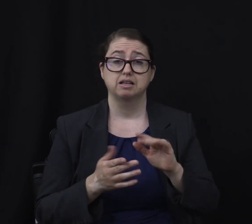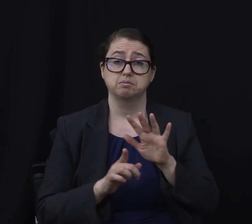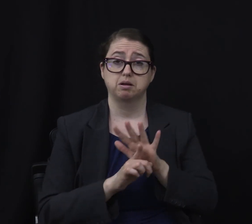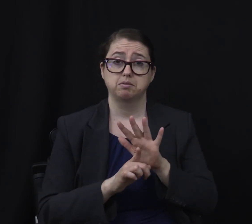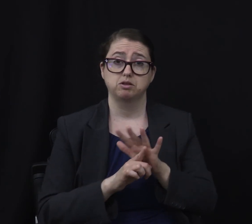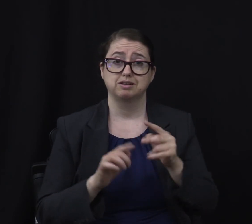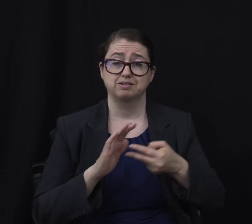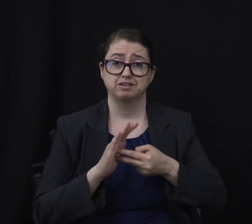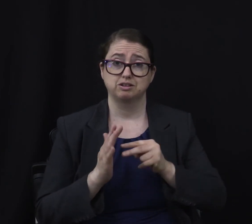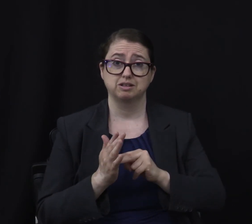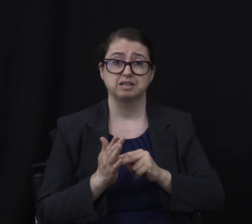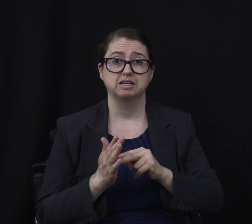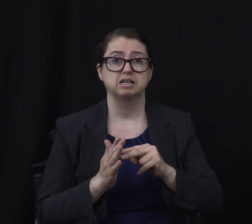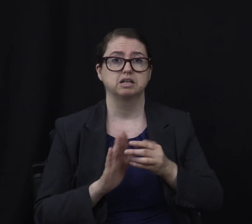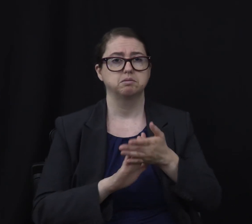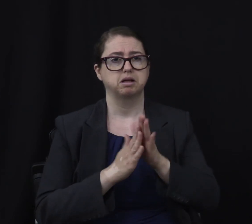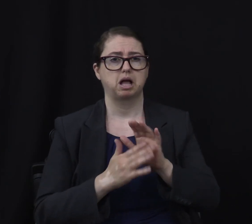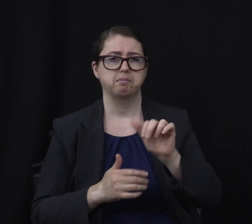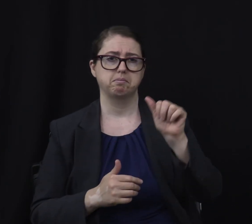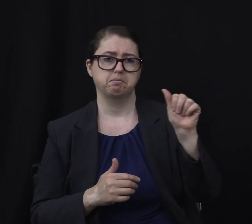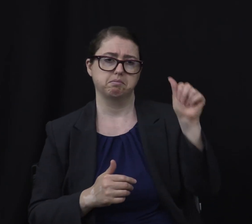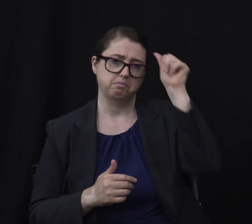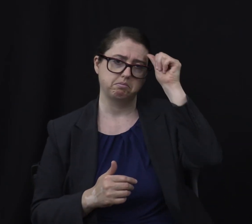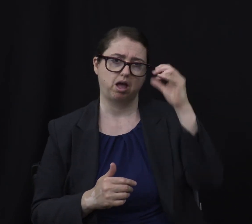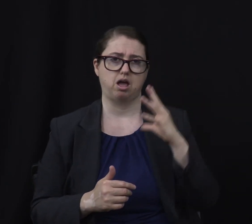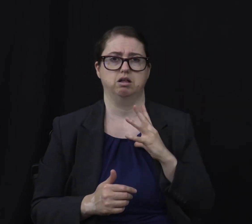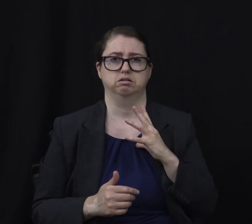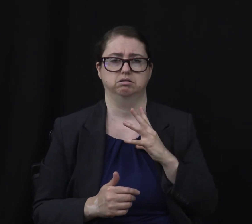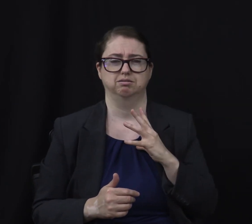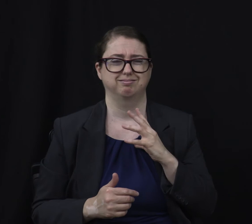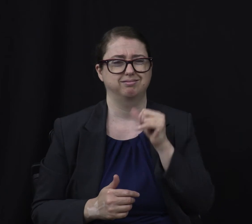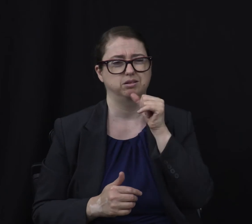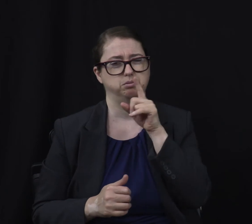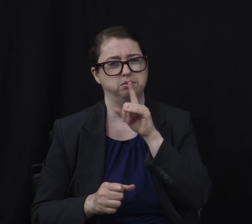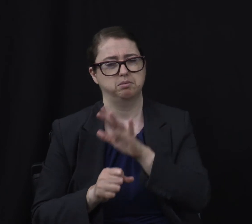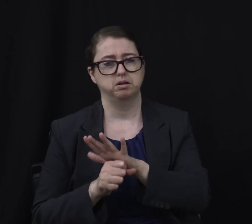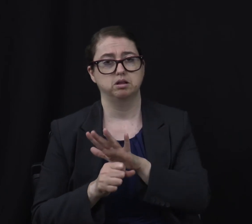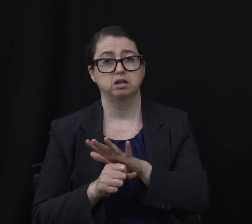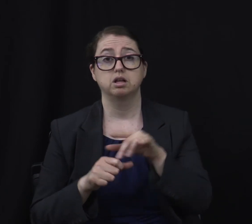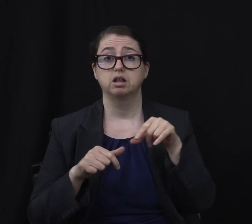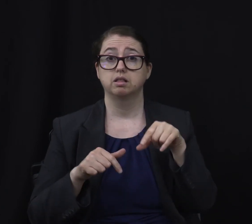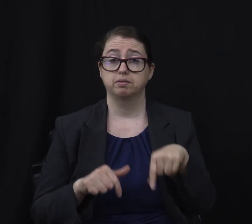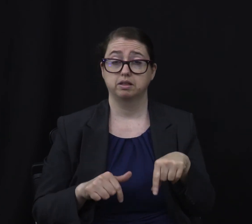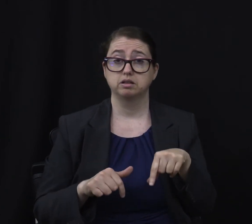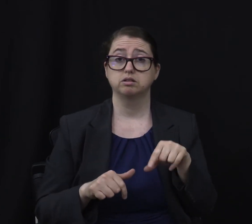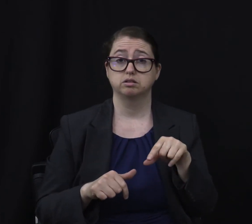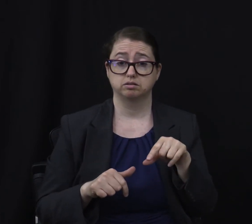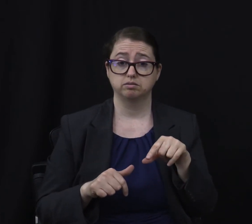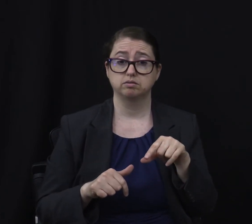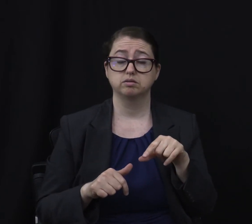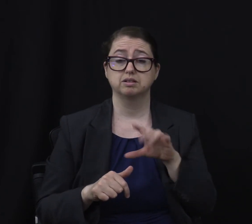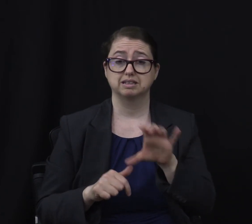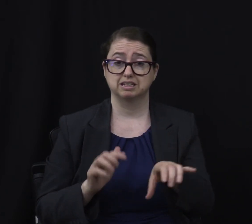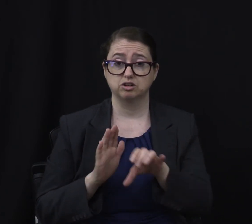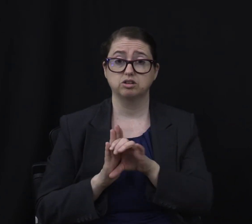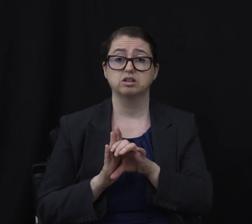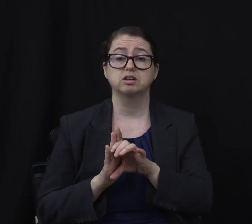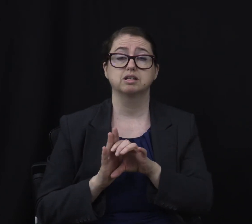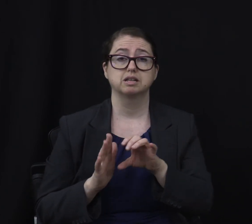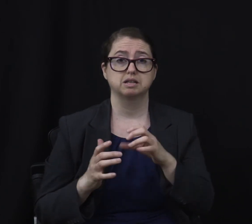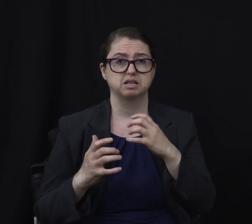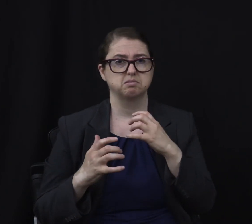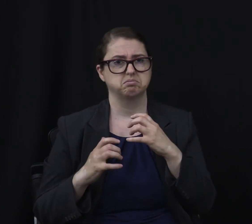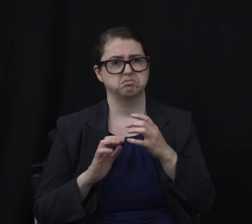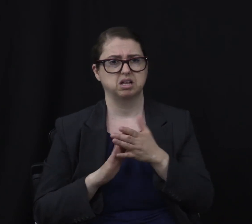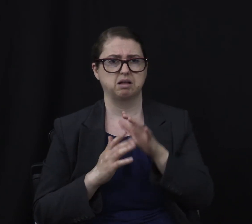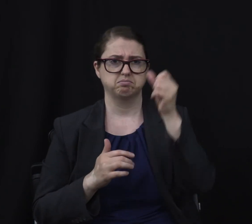to be a man. You see, these traits, strength, surety, hardness, manliness, these are not